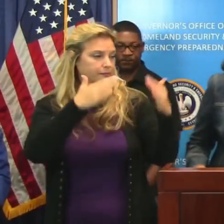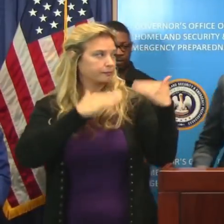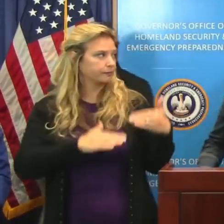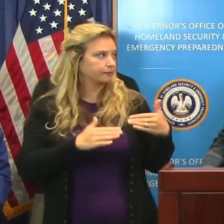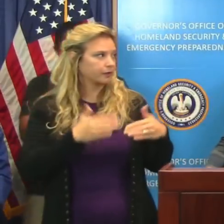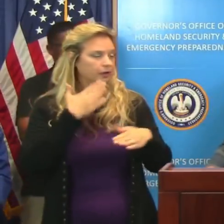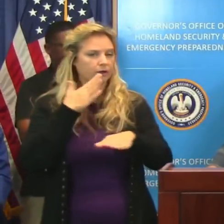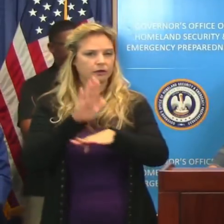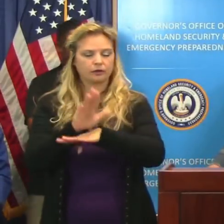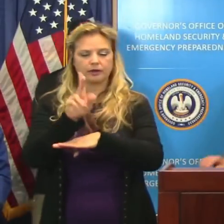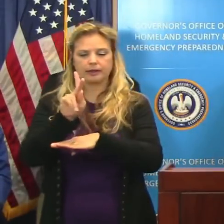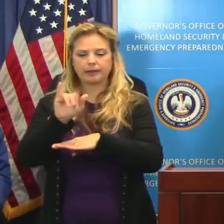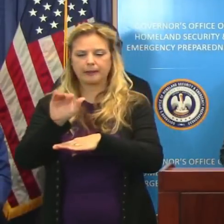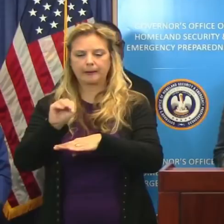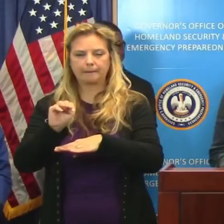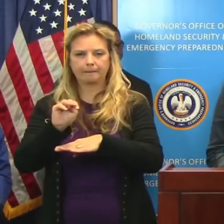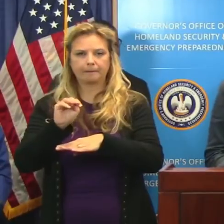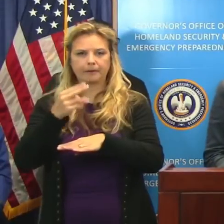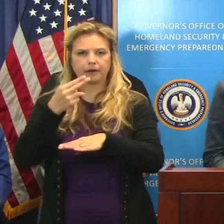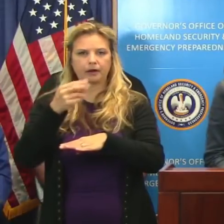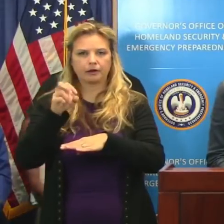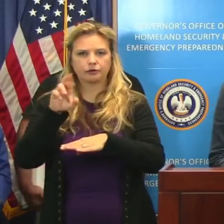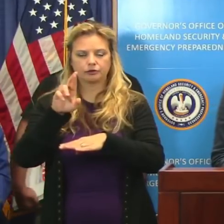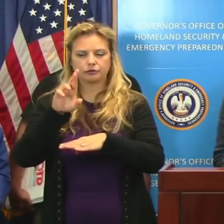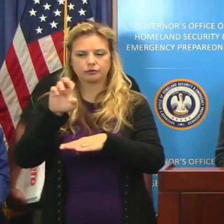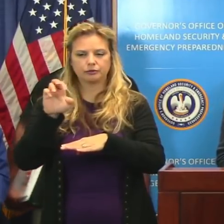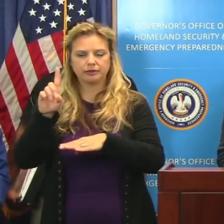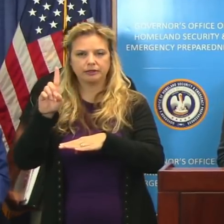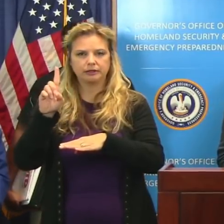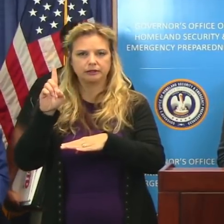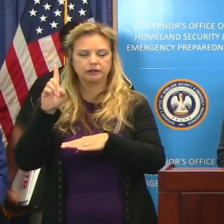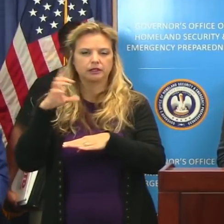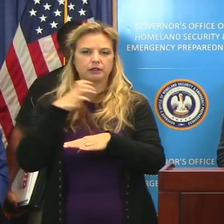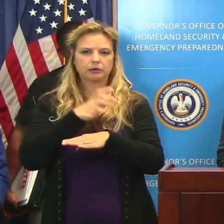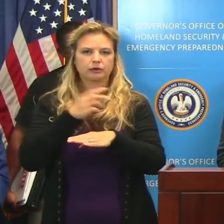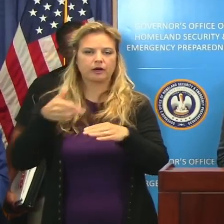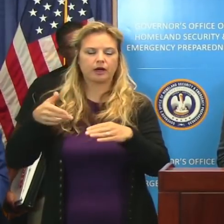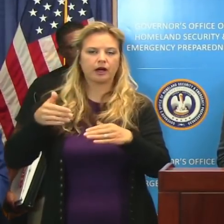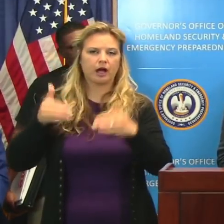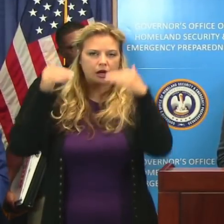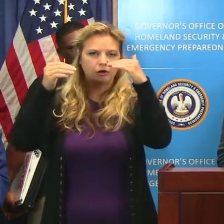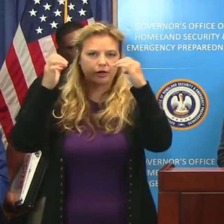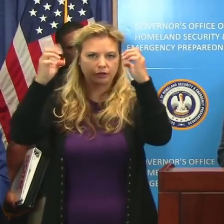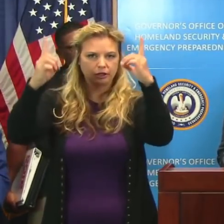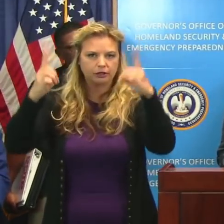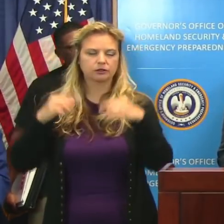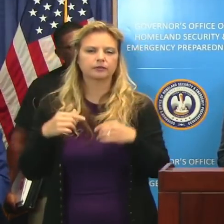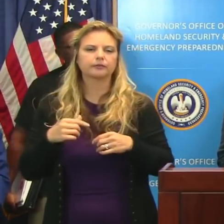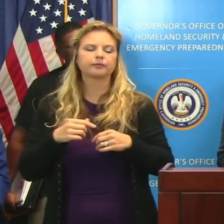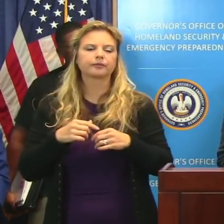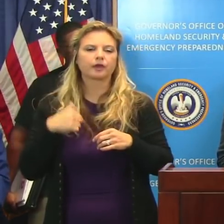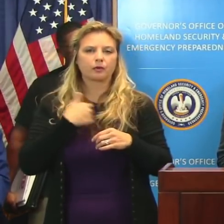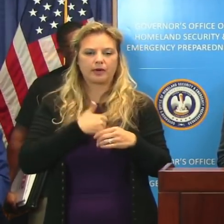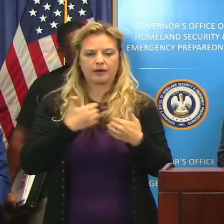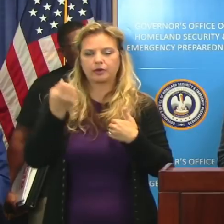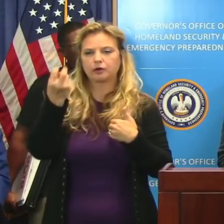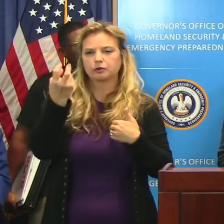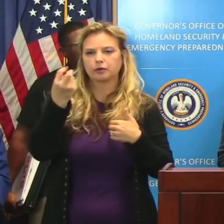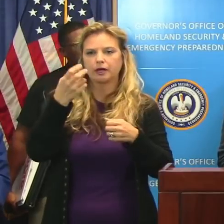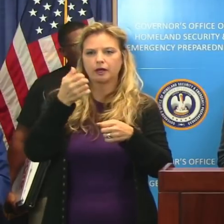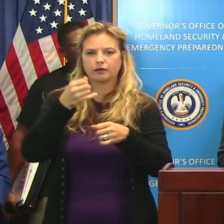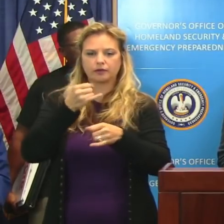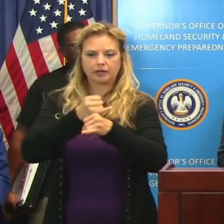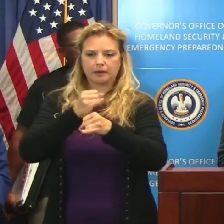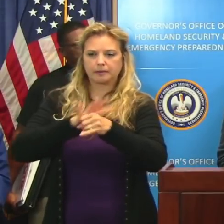Good afternoon. Kim Hunter-Reid, Commissioner of Higher Education. In terms of the higher education update, we have just over 12 campuses in the